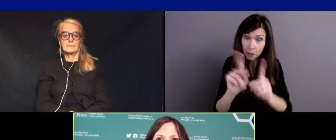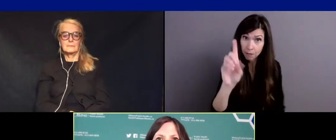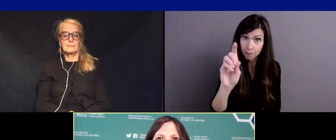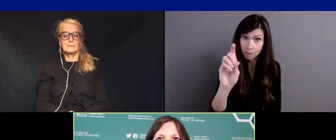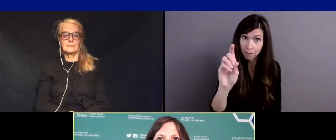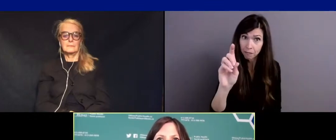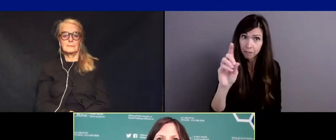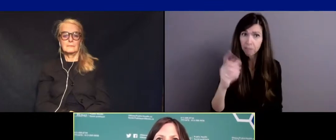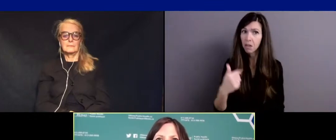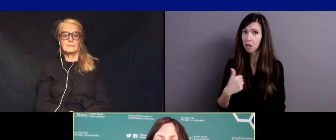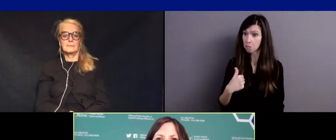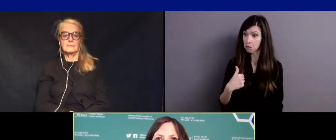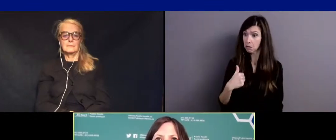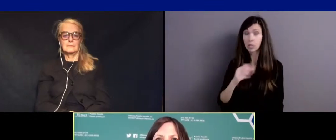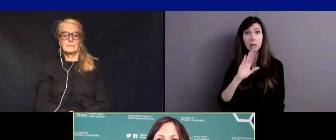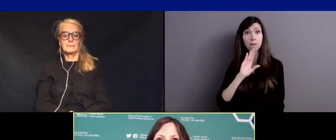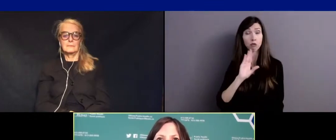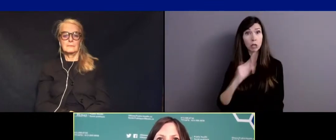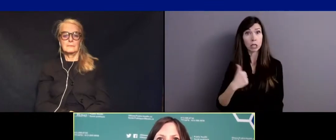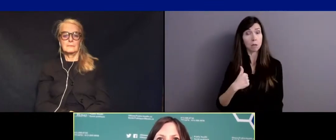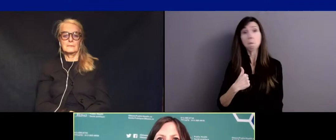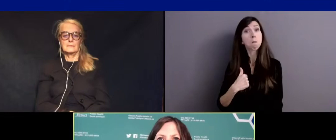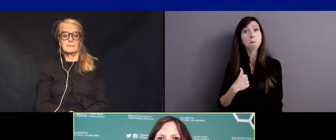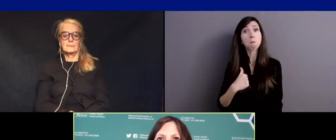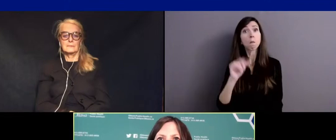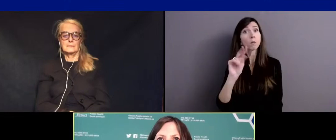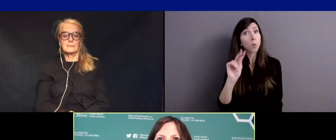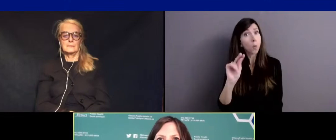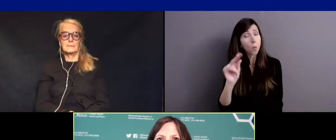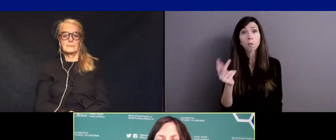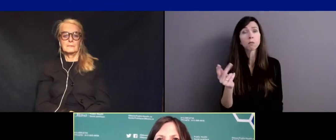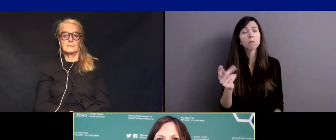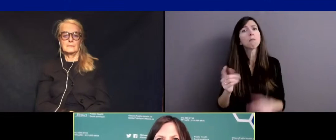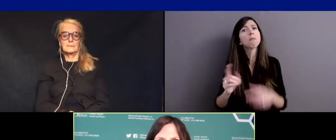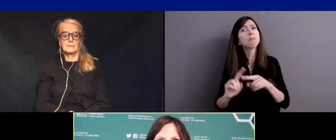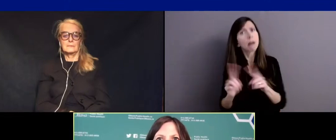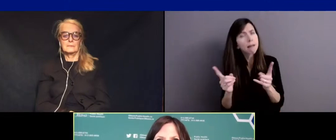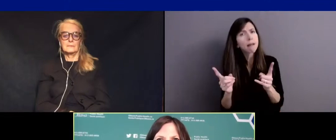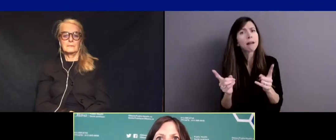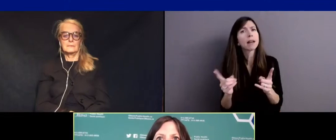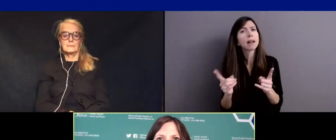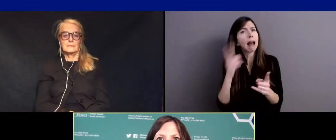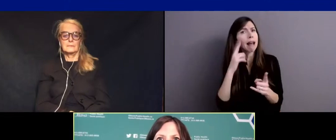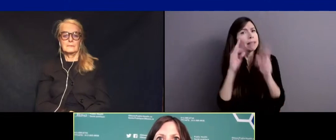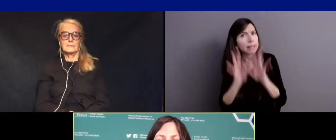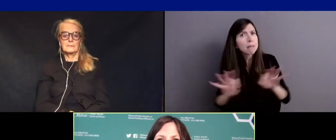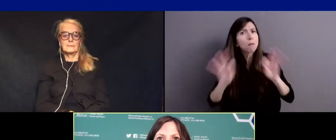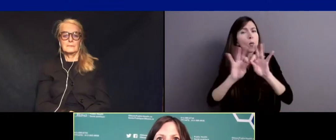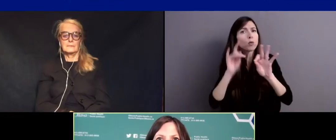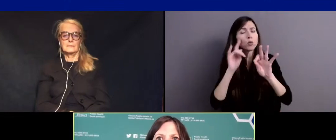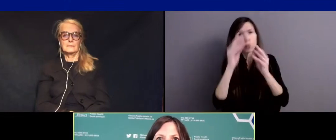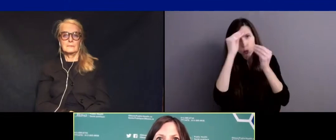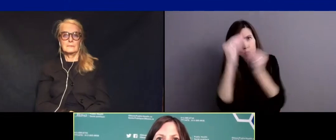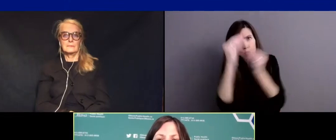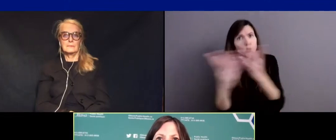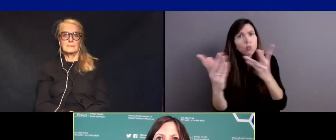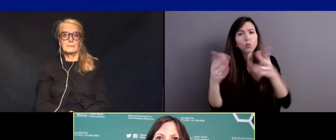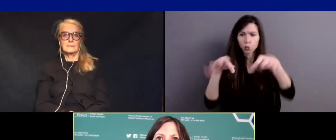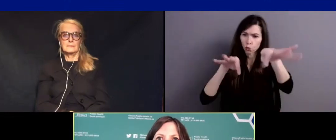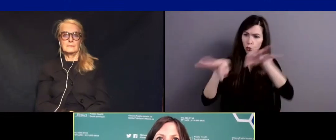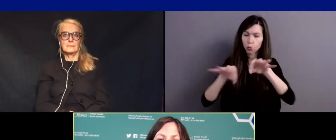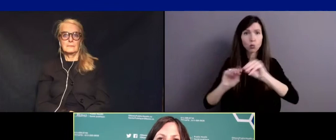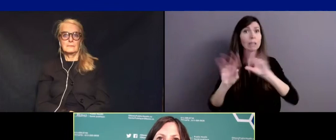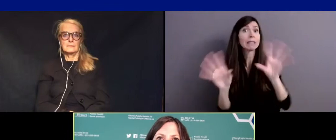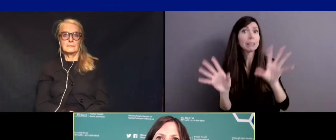I'm not frustrated. I think it helps people to continue to understand what it means for different activities.